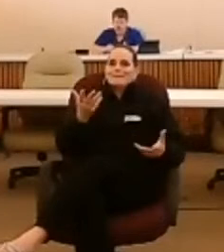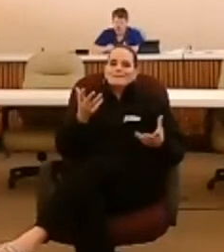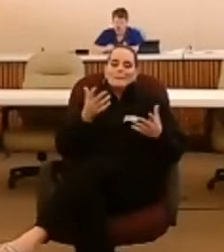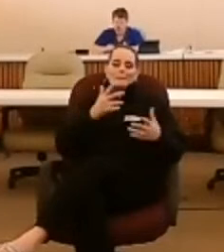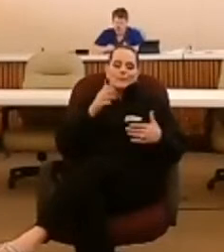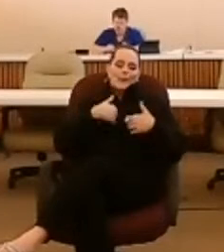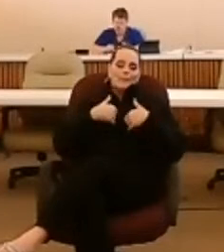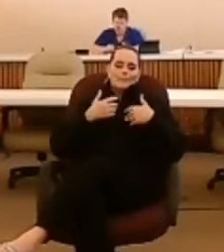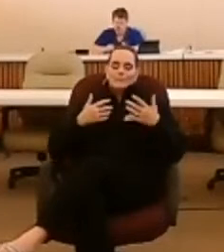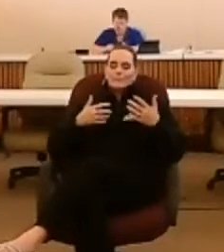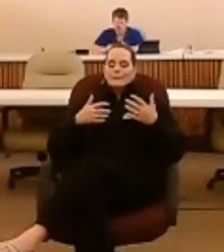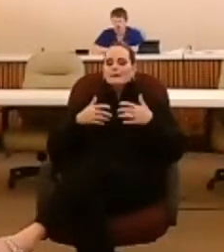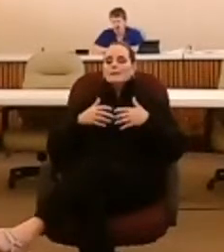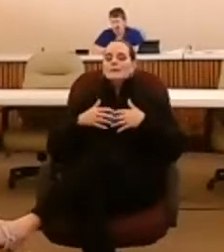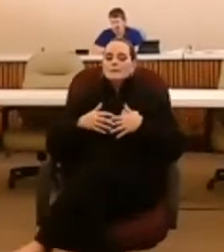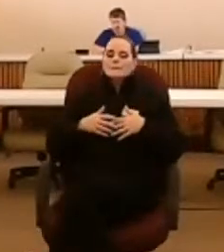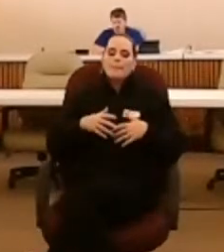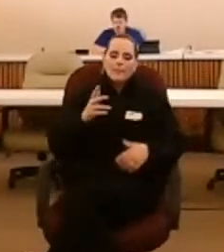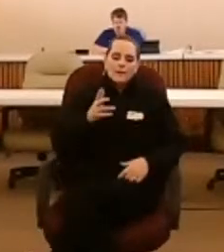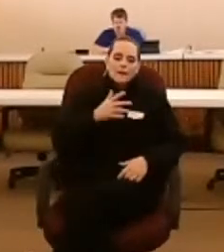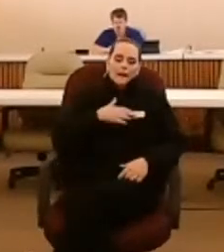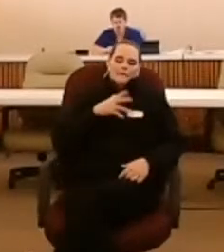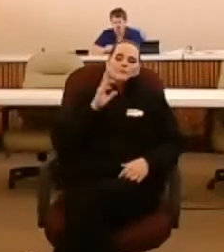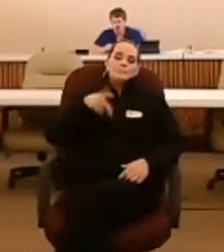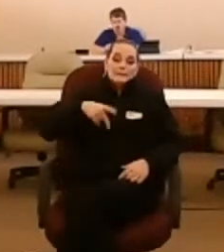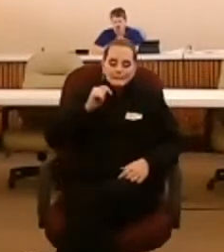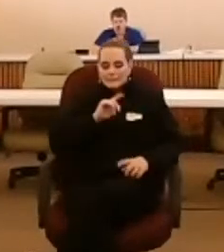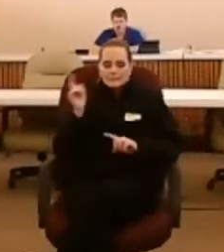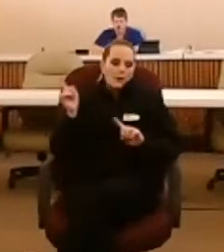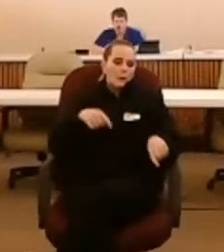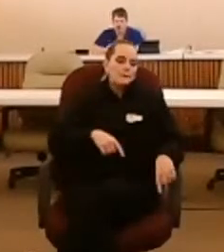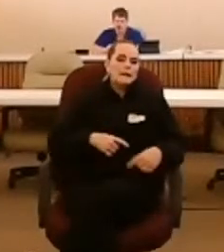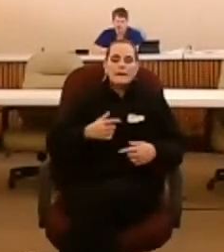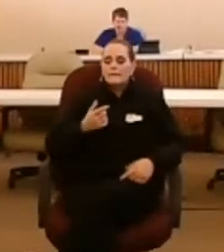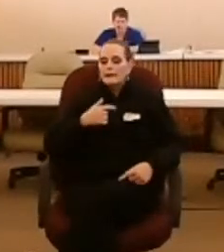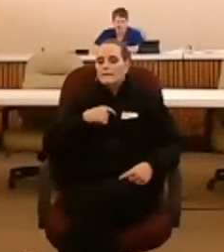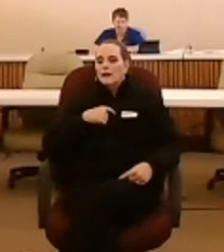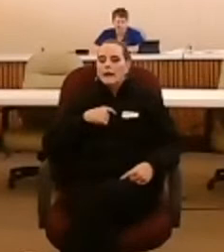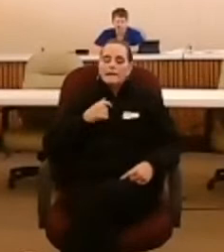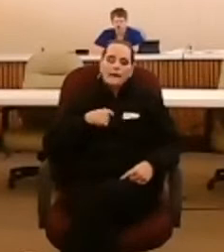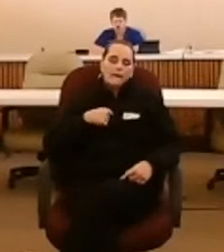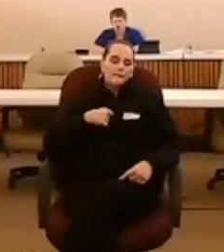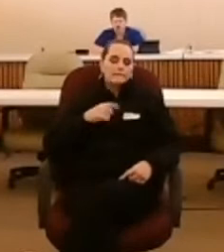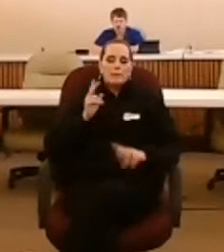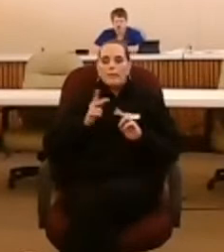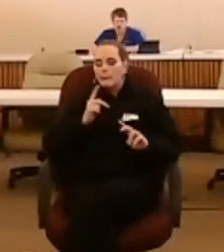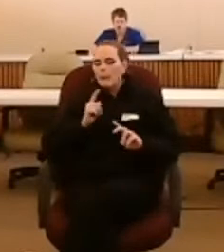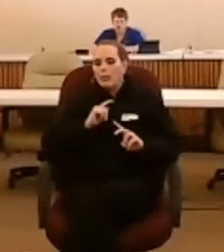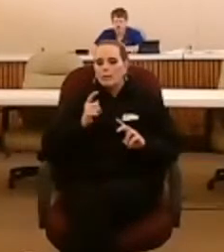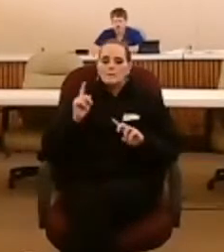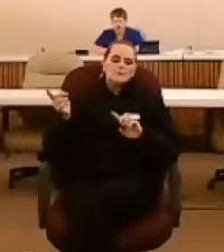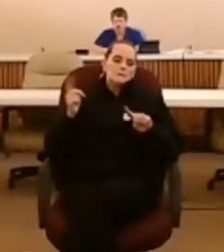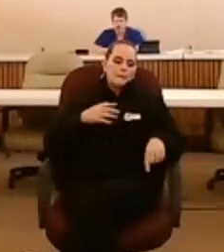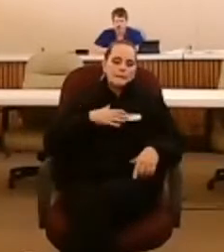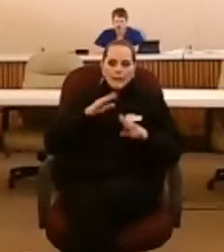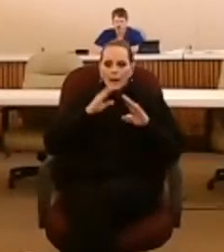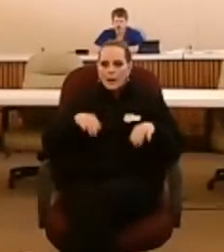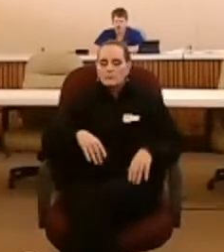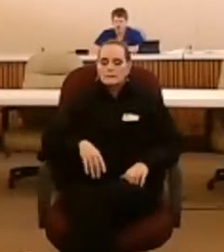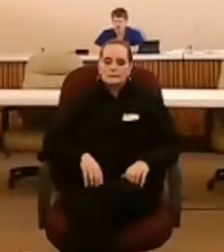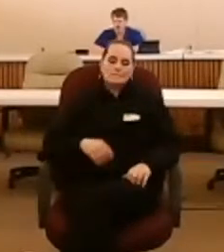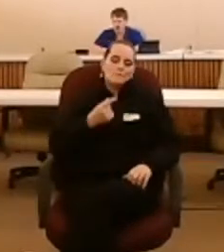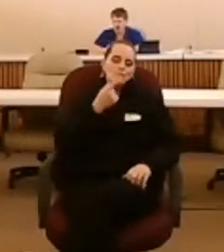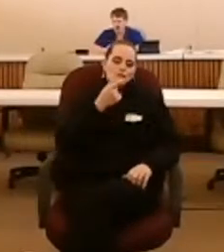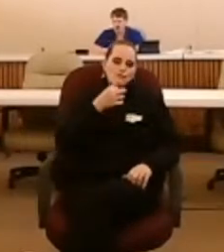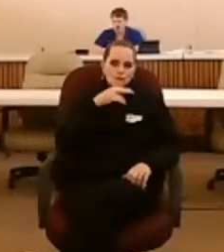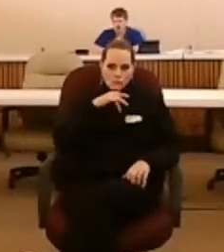got, a physical therapist coming over, I've got company coming over, whether it's